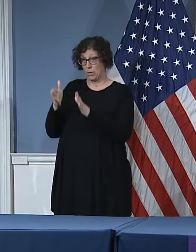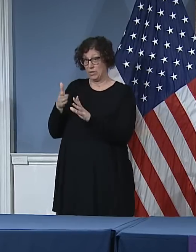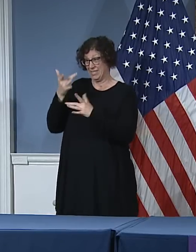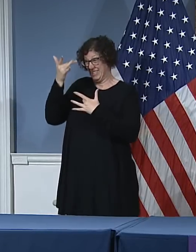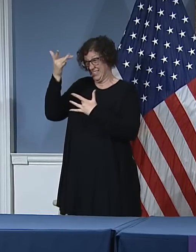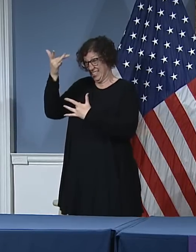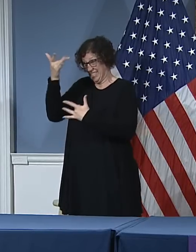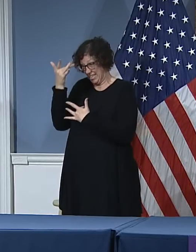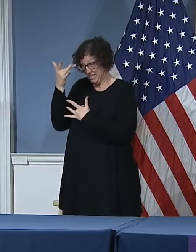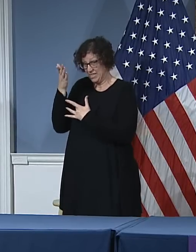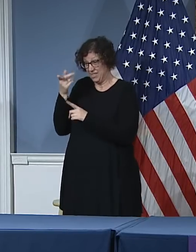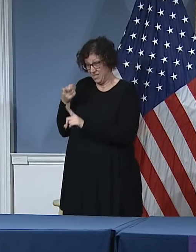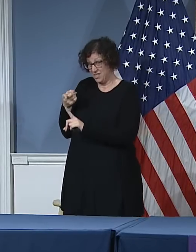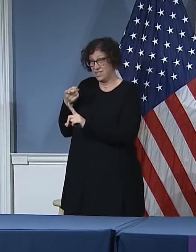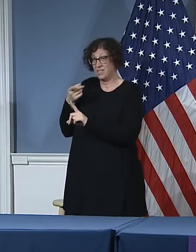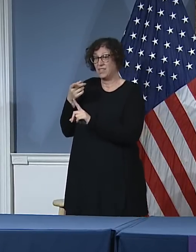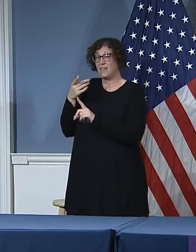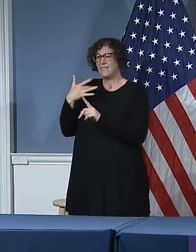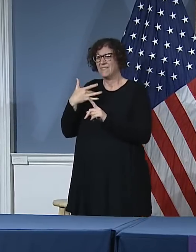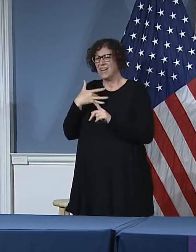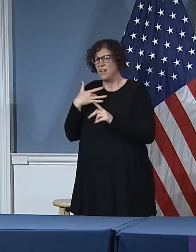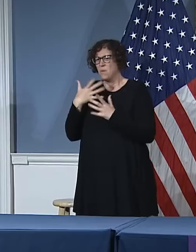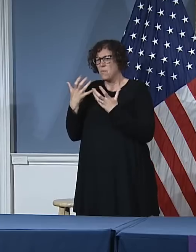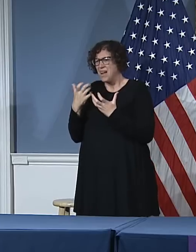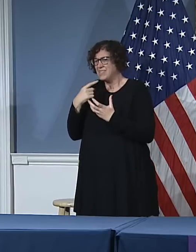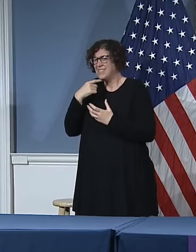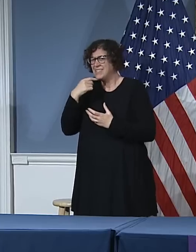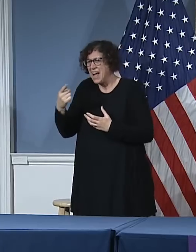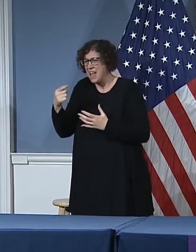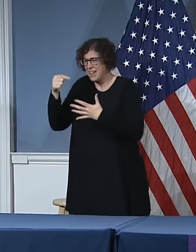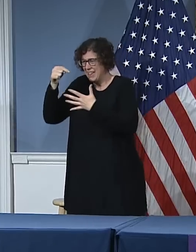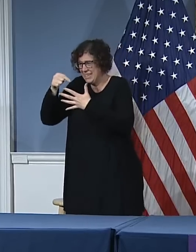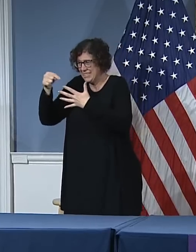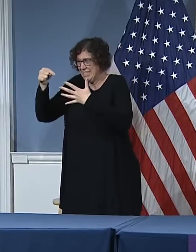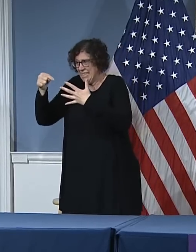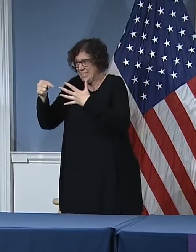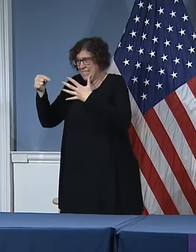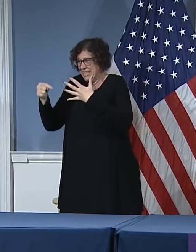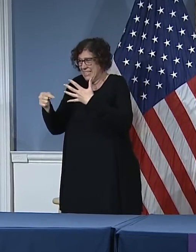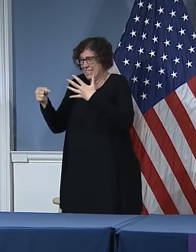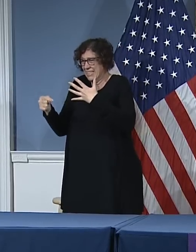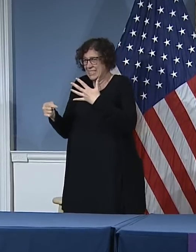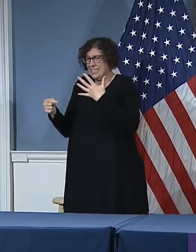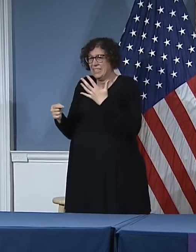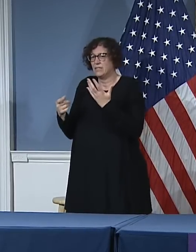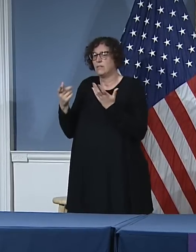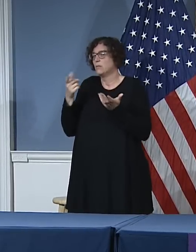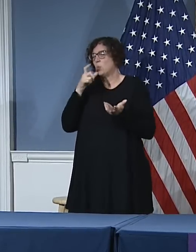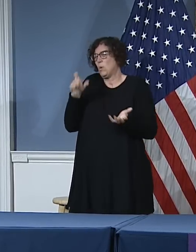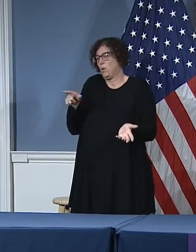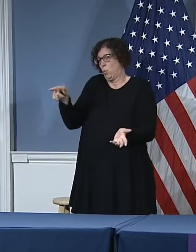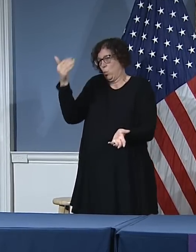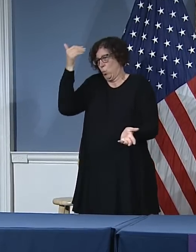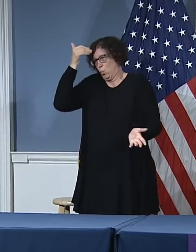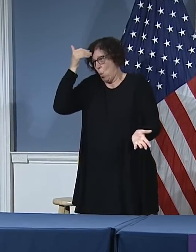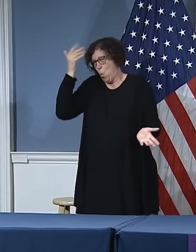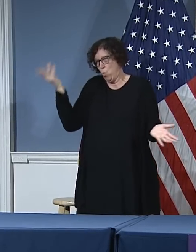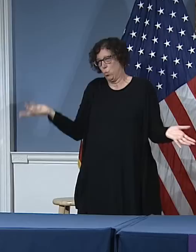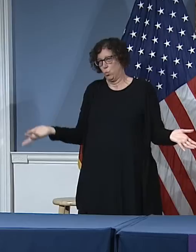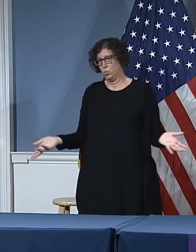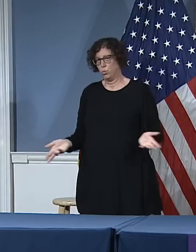they may have contacts with, that may have had contact with yet another contact, that kind of becomes